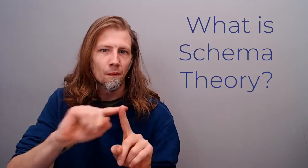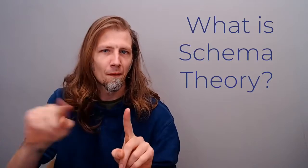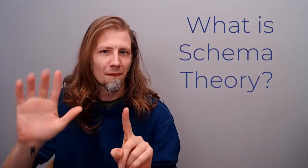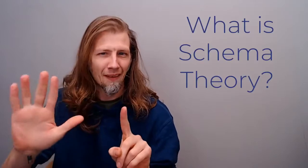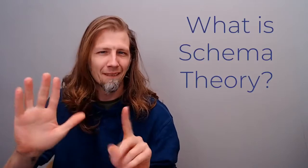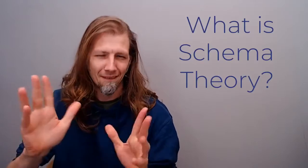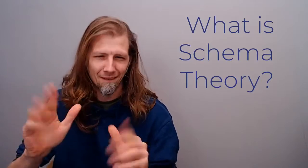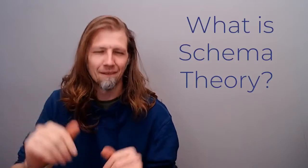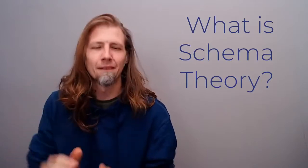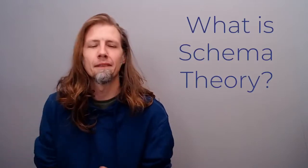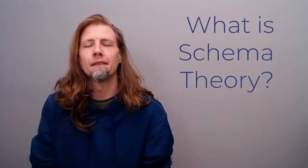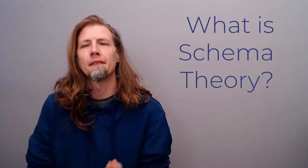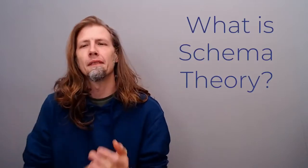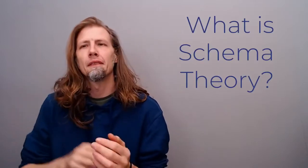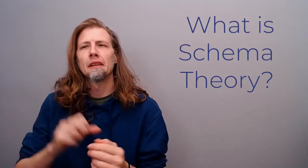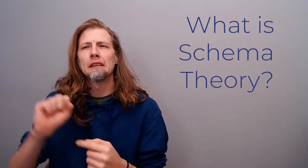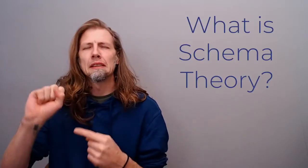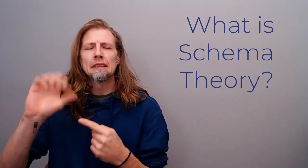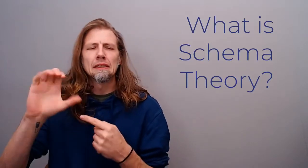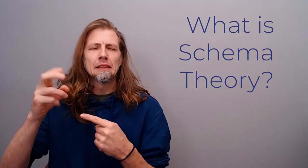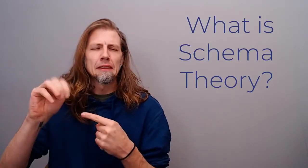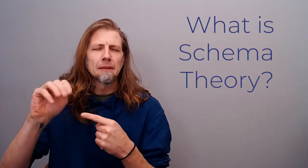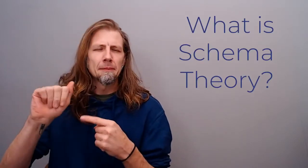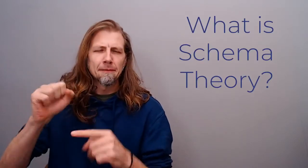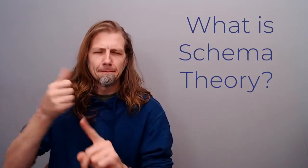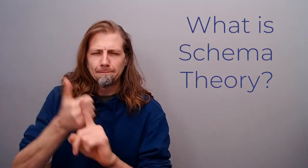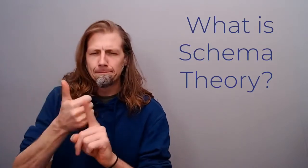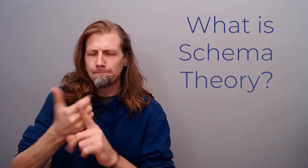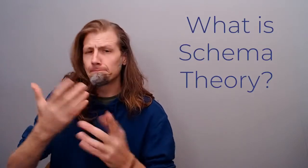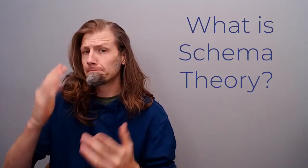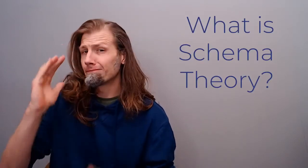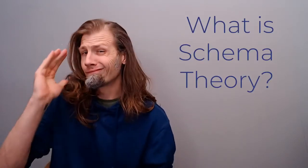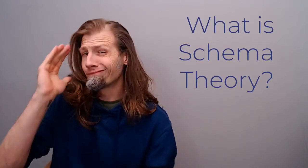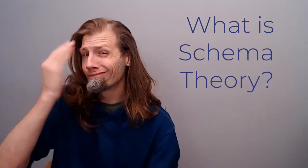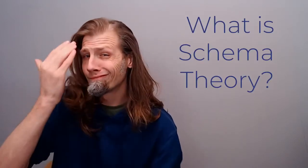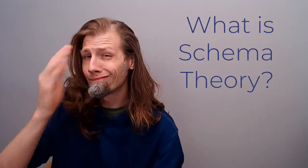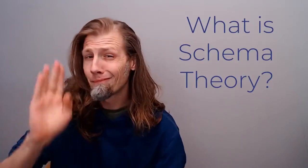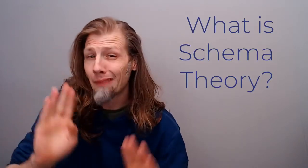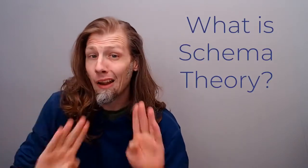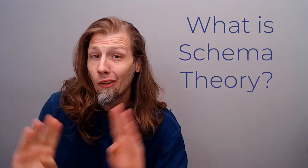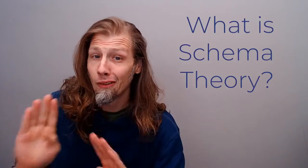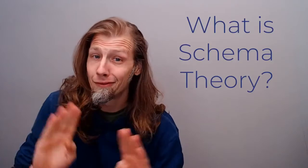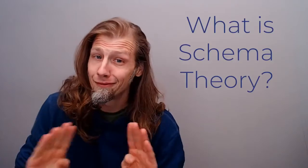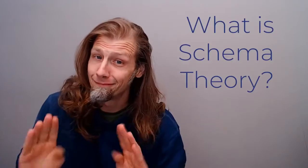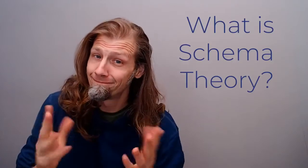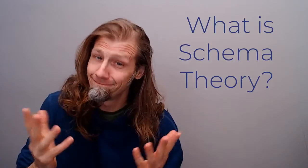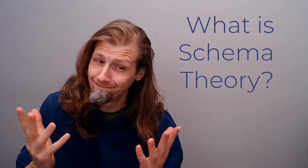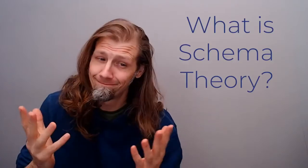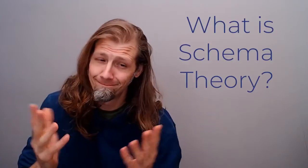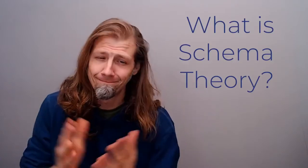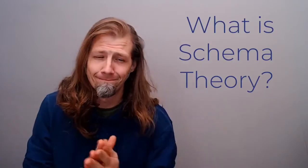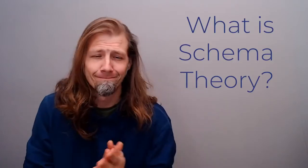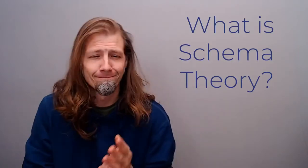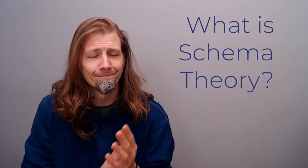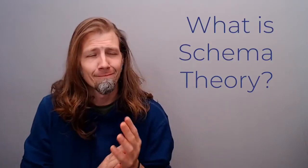years old. Schema development seems to be biological, and schema theory explains the reasons that children